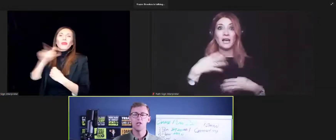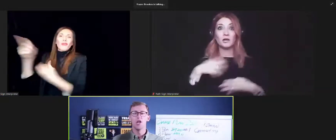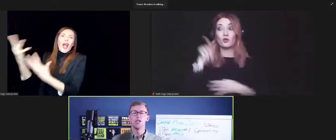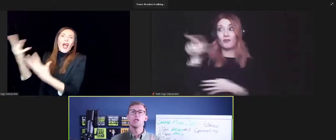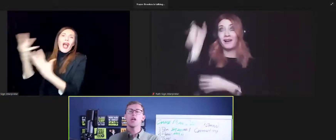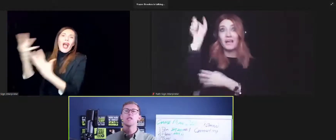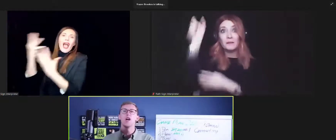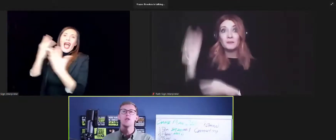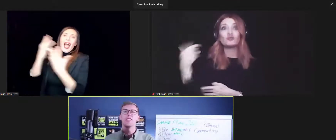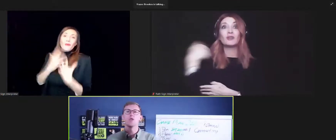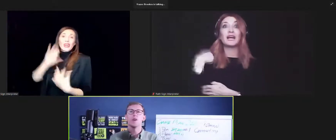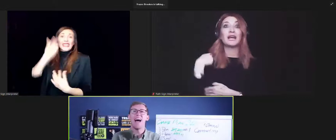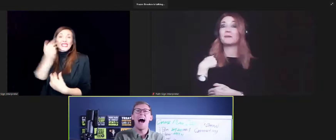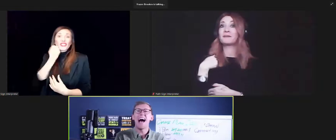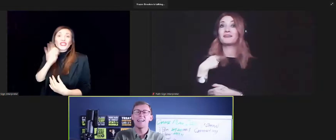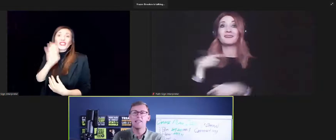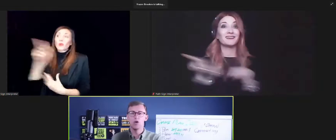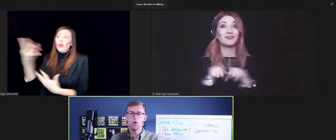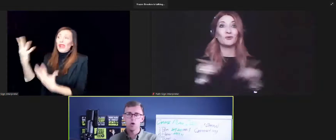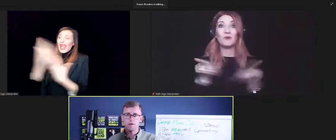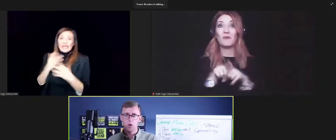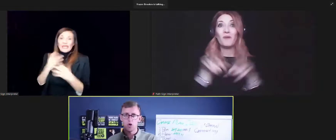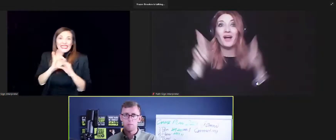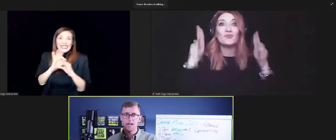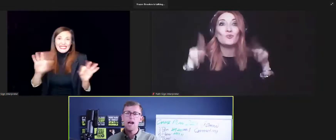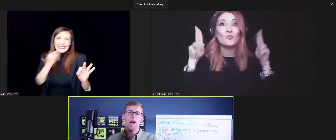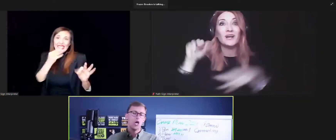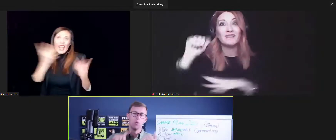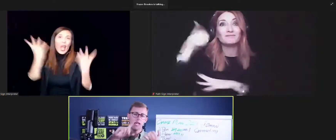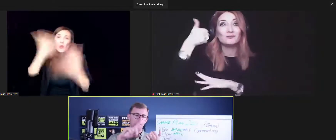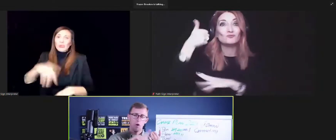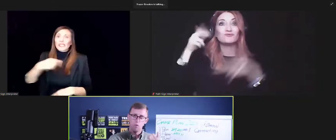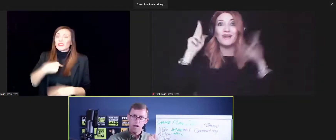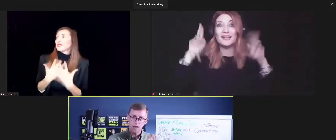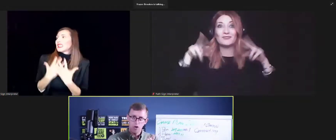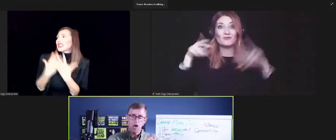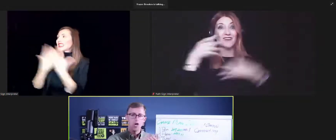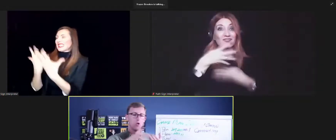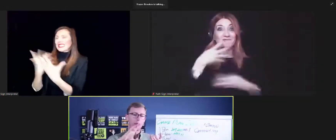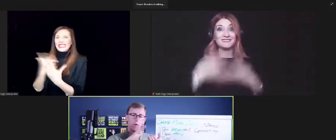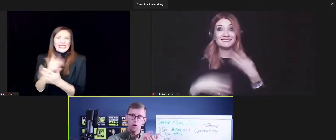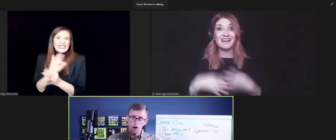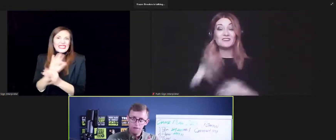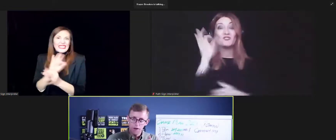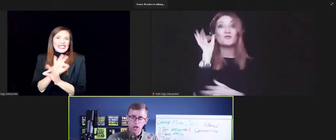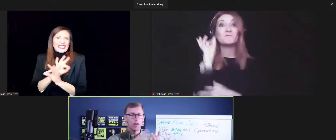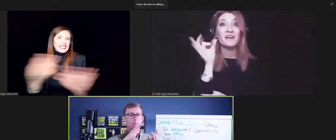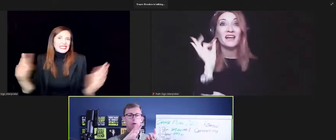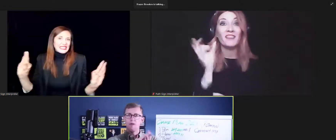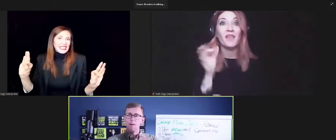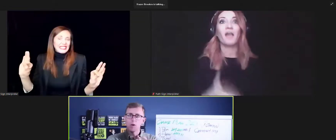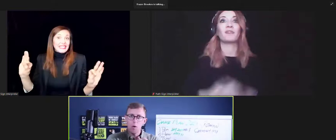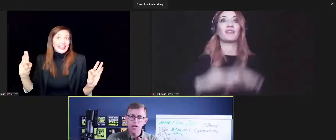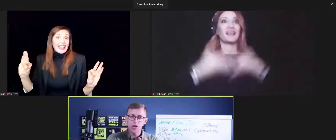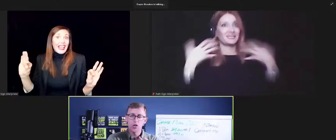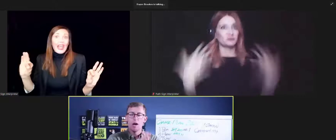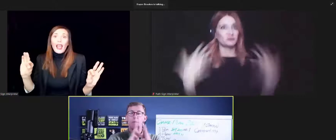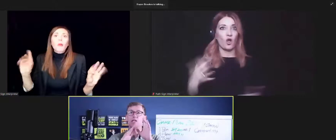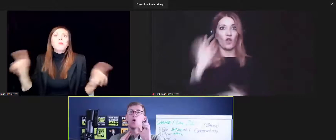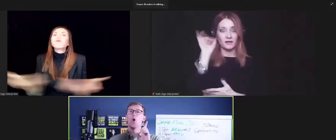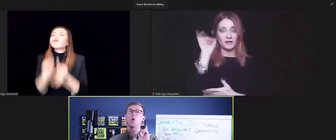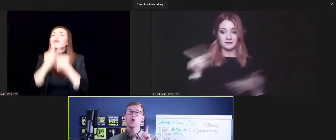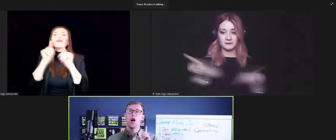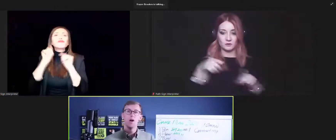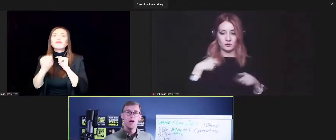first. This is going to turn you into an active user of social media. You will get more reach, you will get more love, you will get more friend requests, but